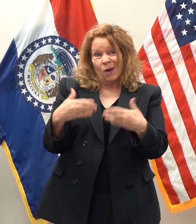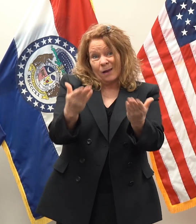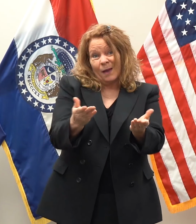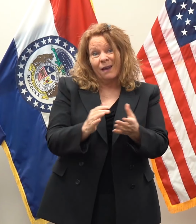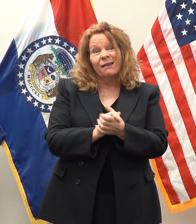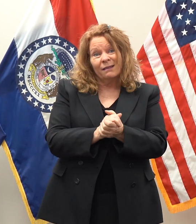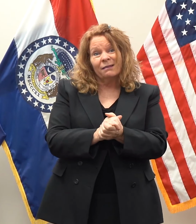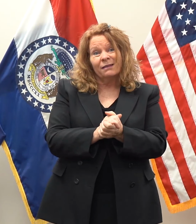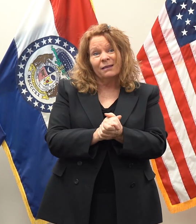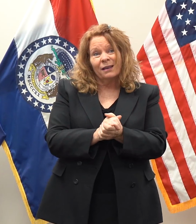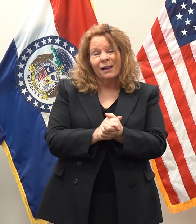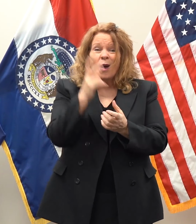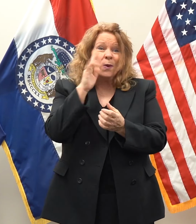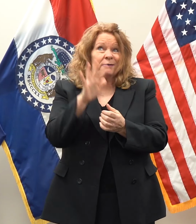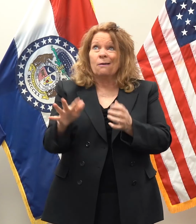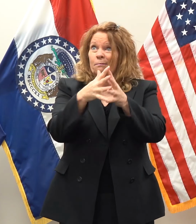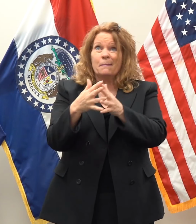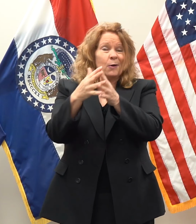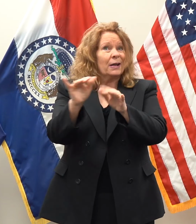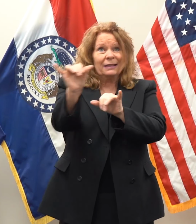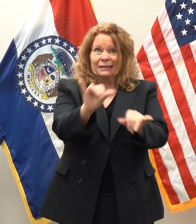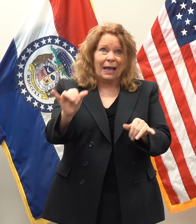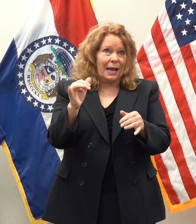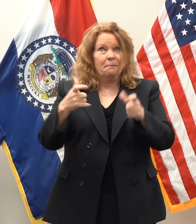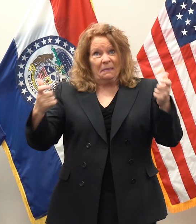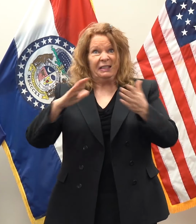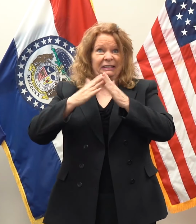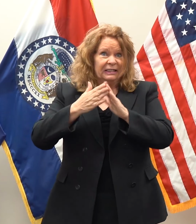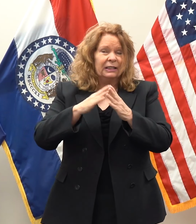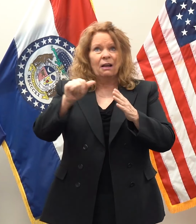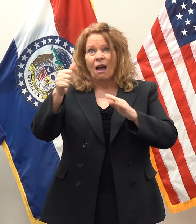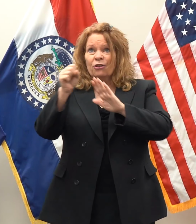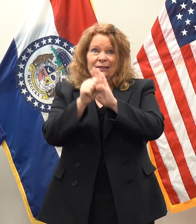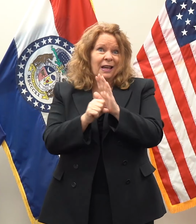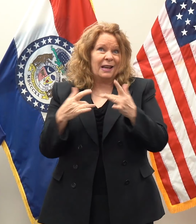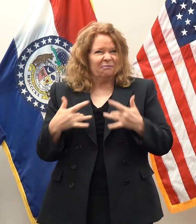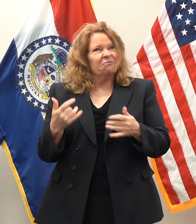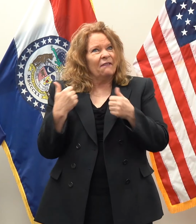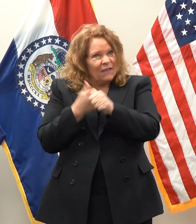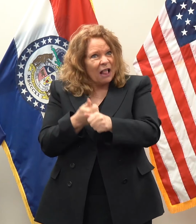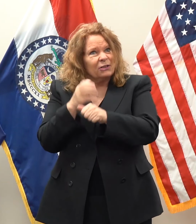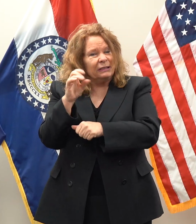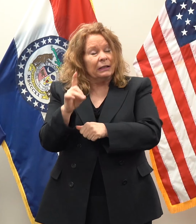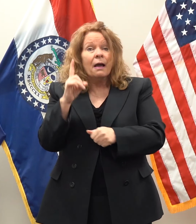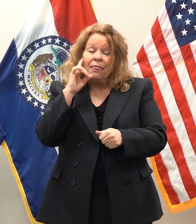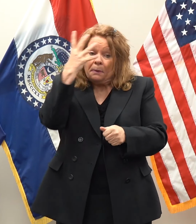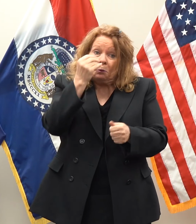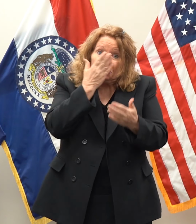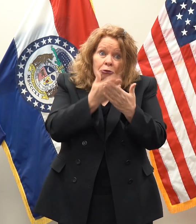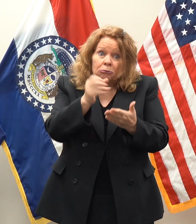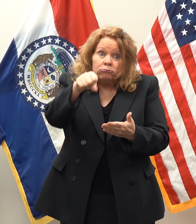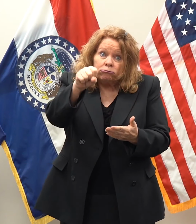and we saw similar decisions across the country in urban areas and in other states. And I think we made pretty good decisions. We